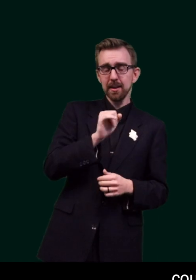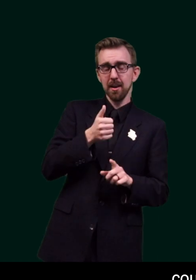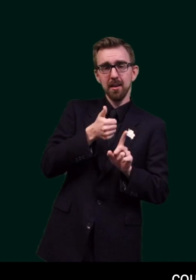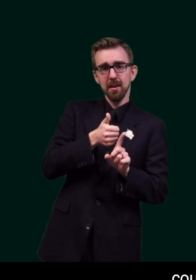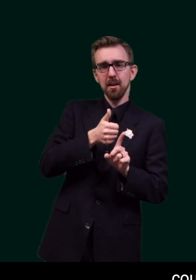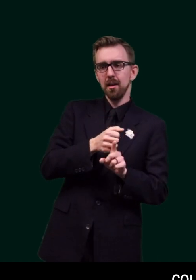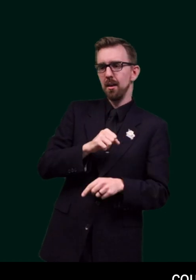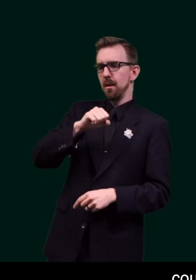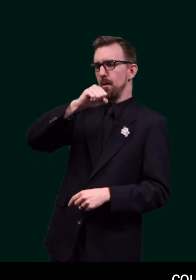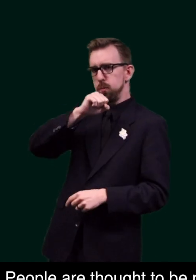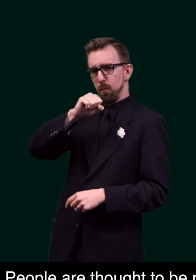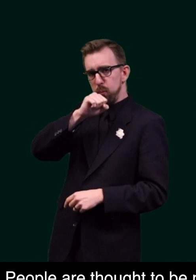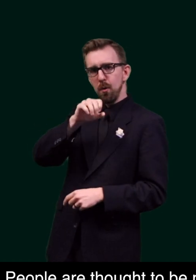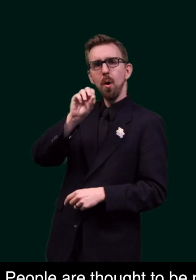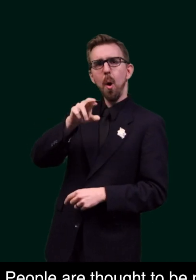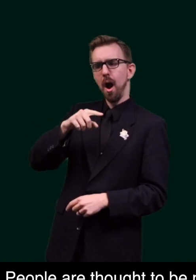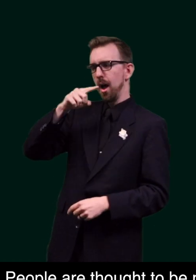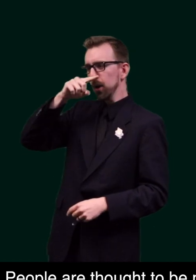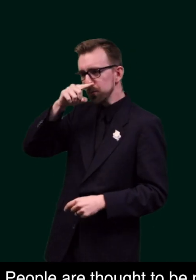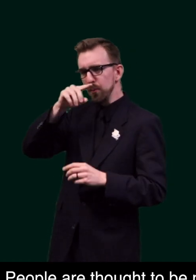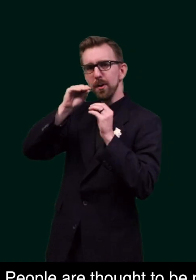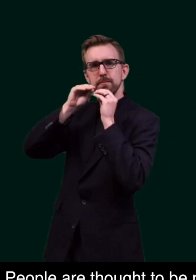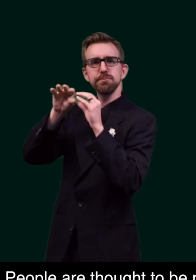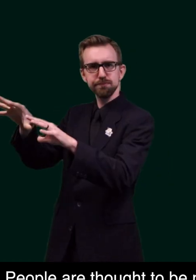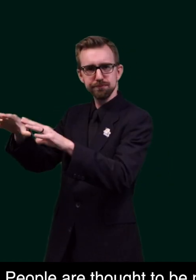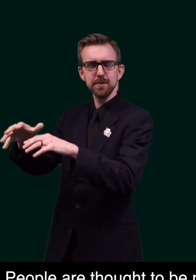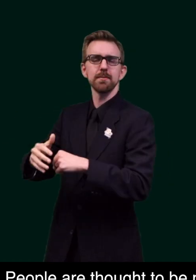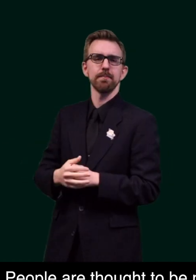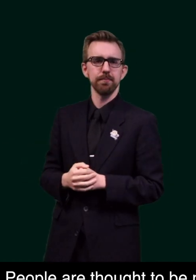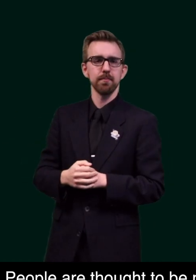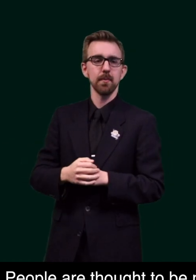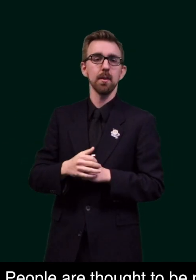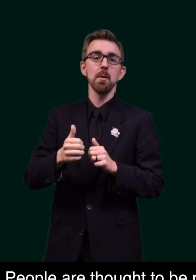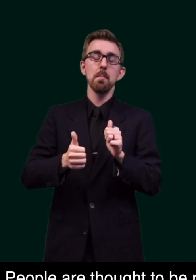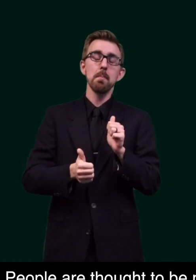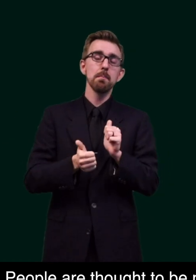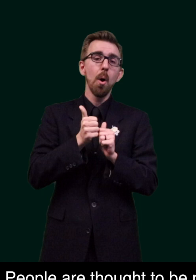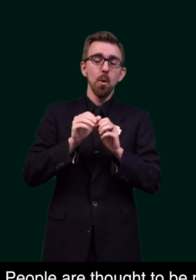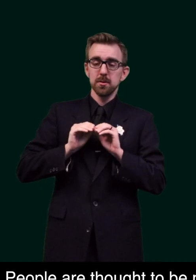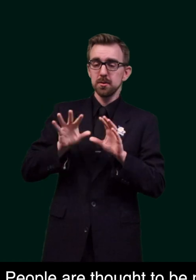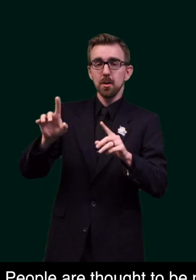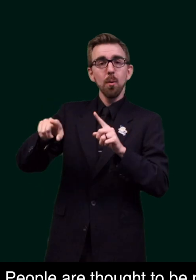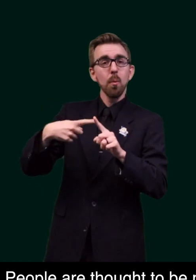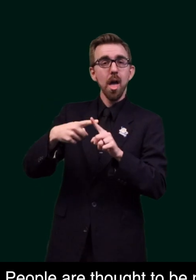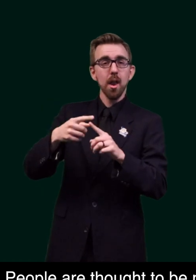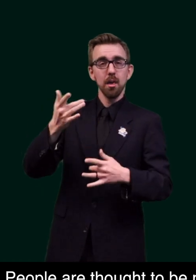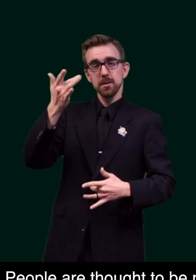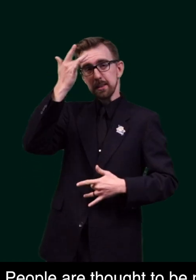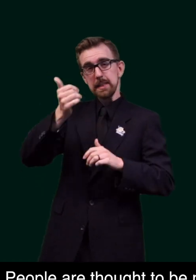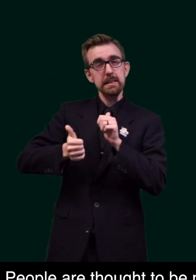sneezes. People are thought to be most contagious when they are the sickest.